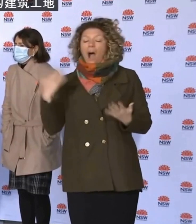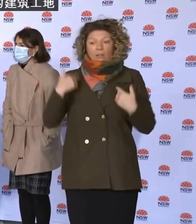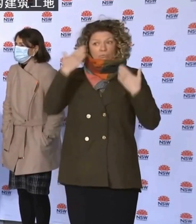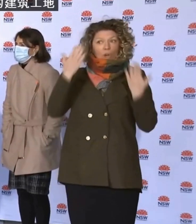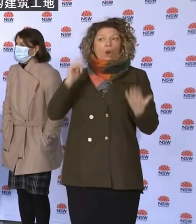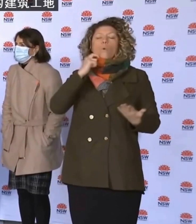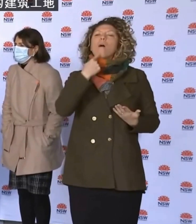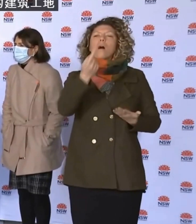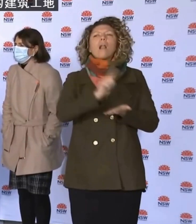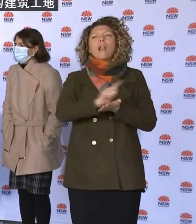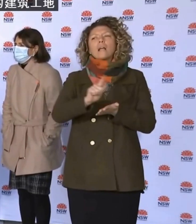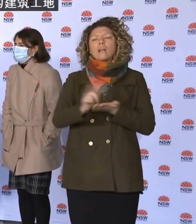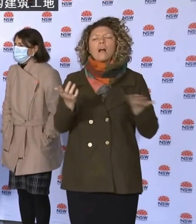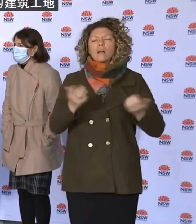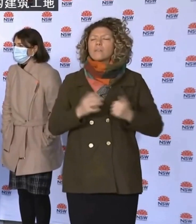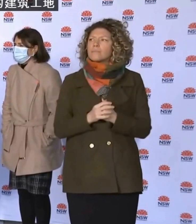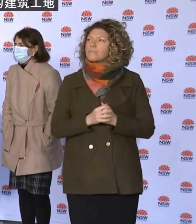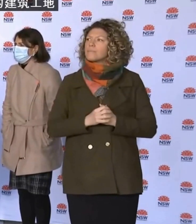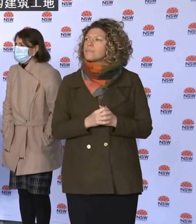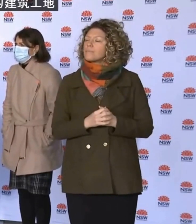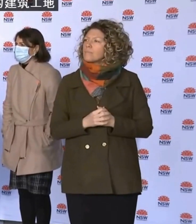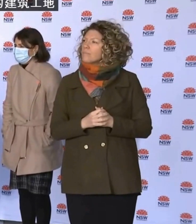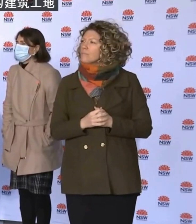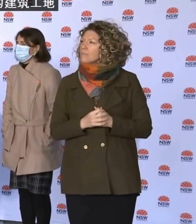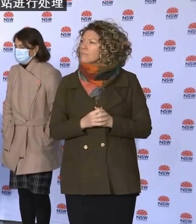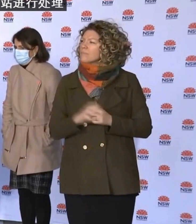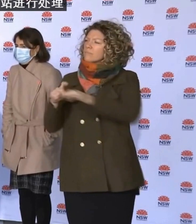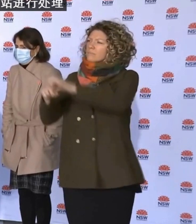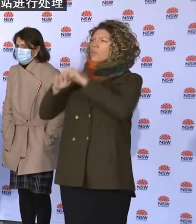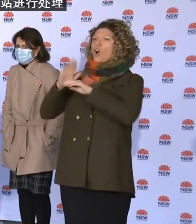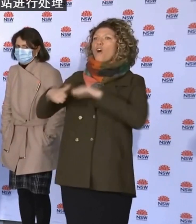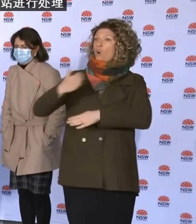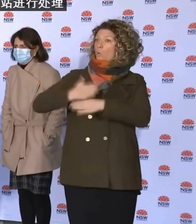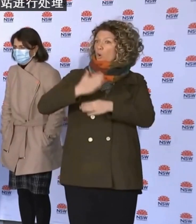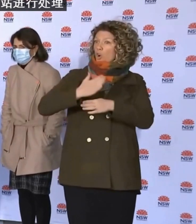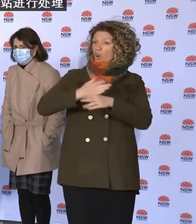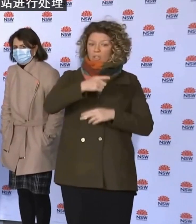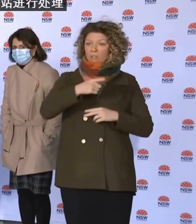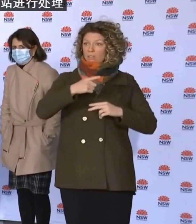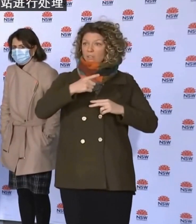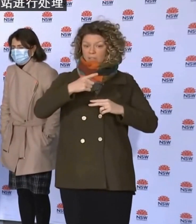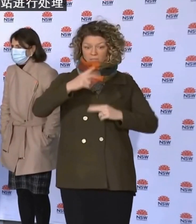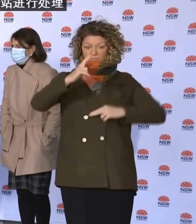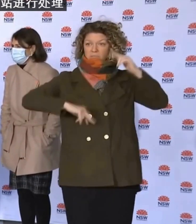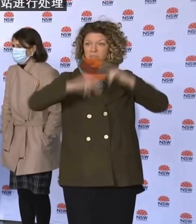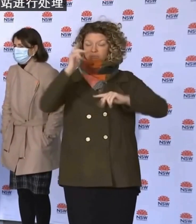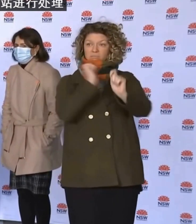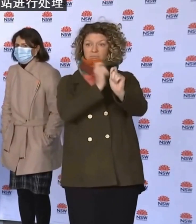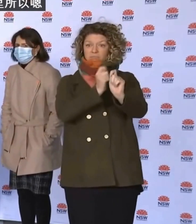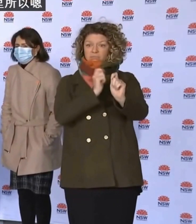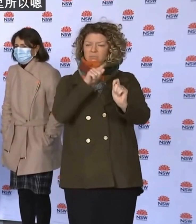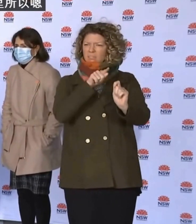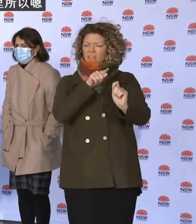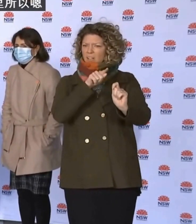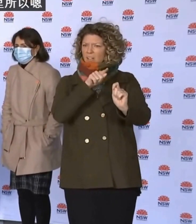Chan. Some of those workplaces, construction sites, and is there a chance what Melbourne does with the 25% of